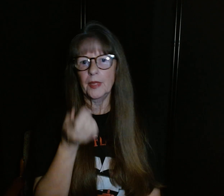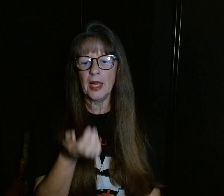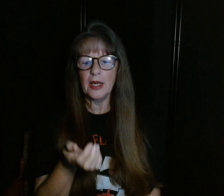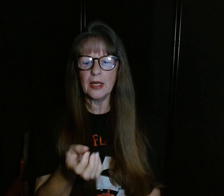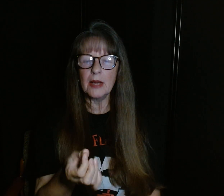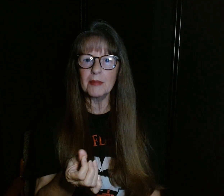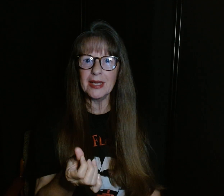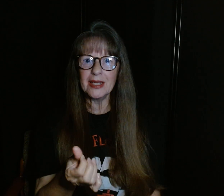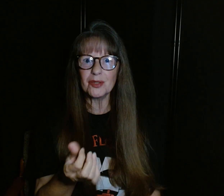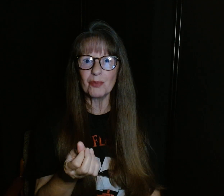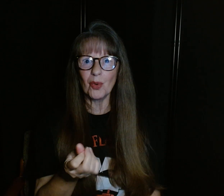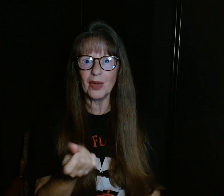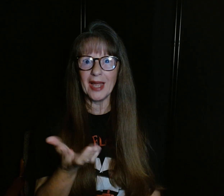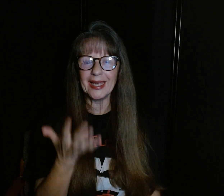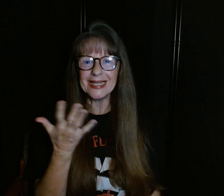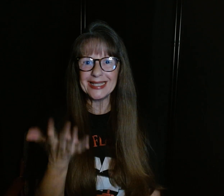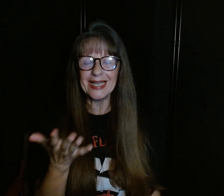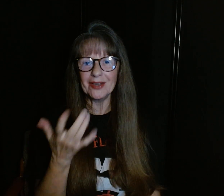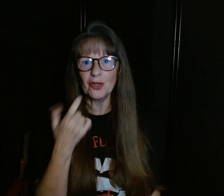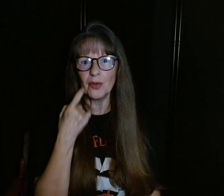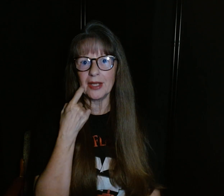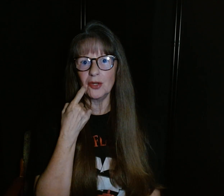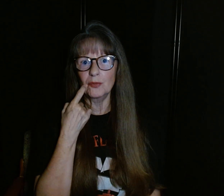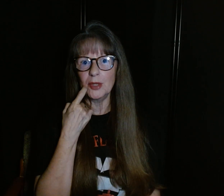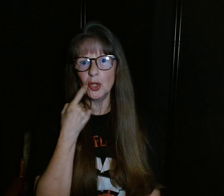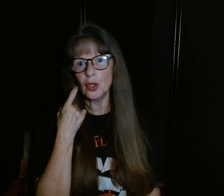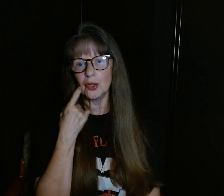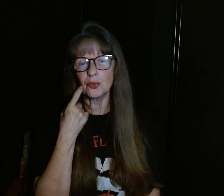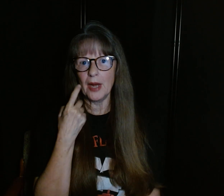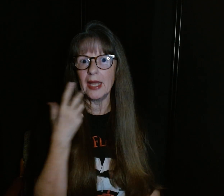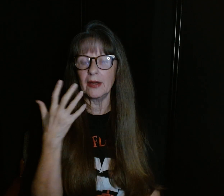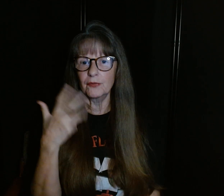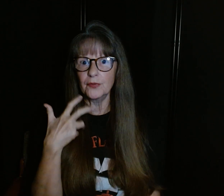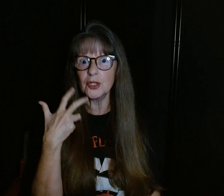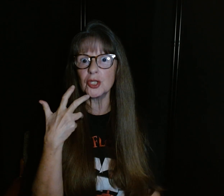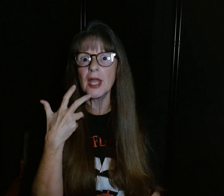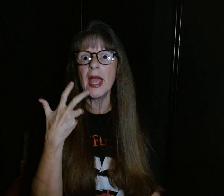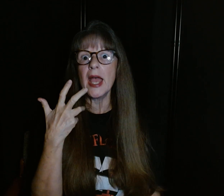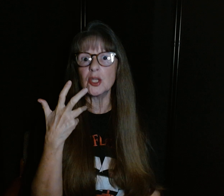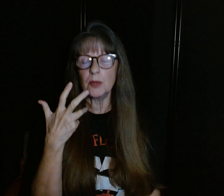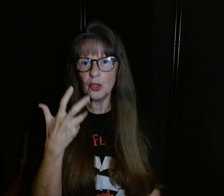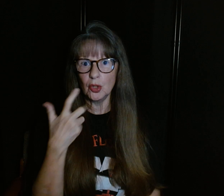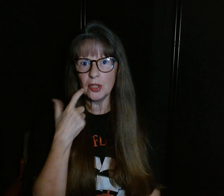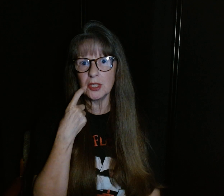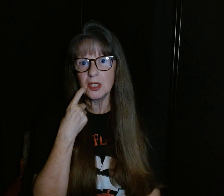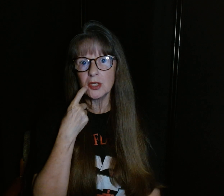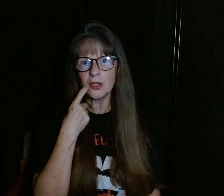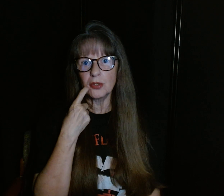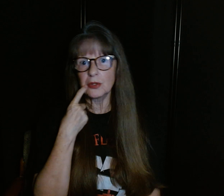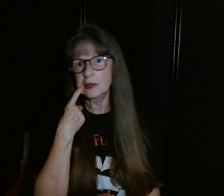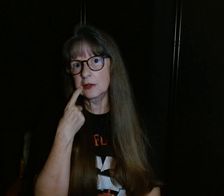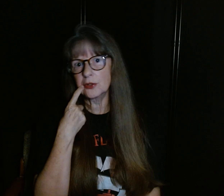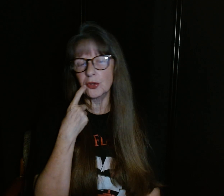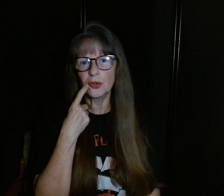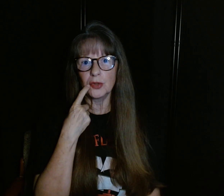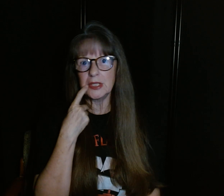And it means more like like you've been hooked, right? Like a fish has been hooked, so you're hooked or you're